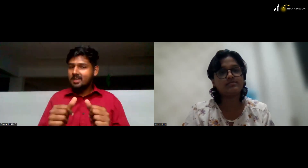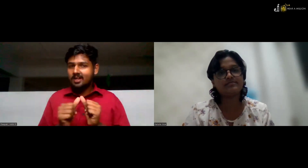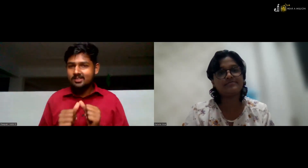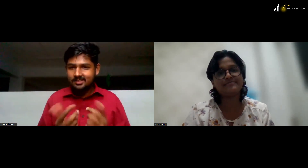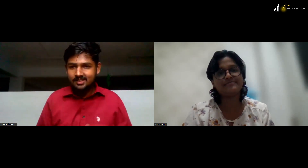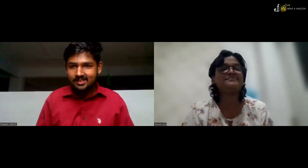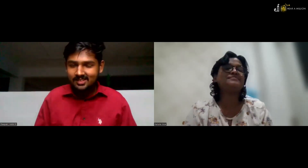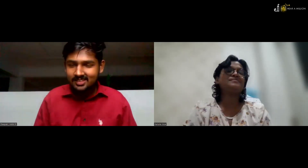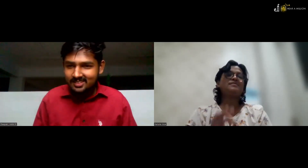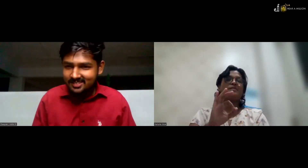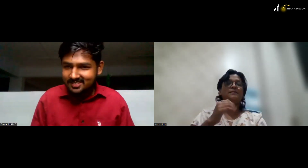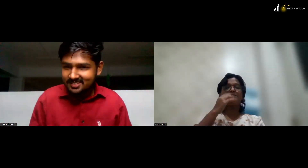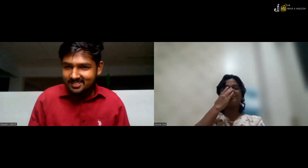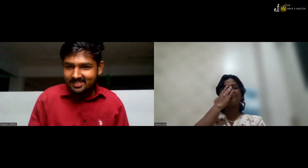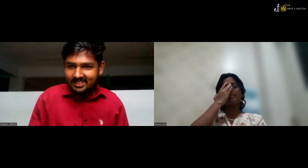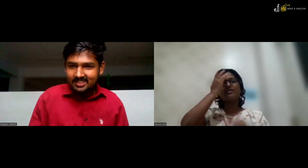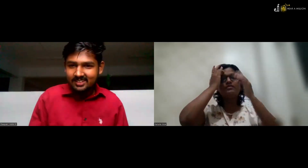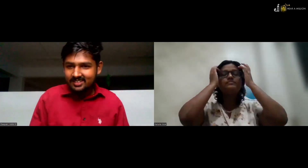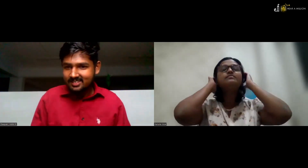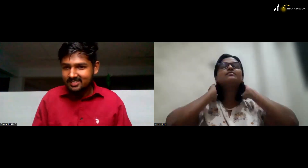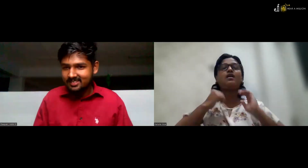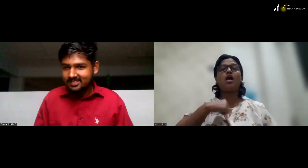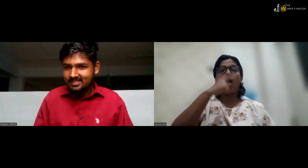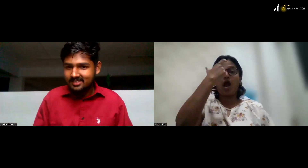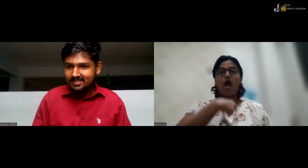is more in the solo trip or in the group trip?